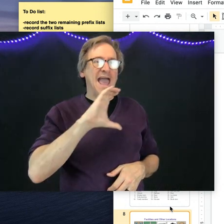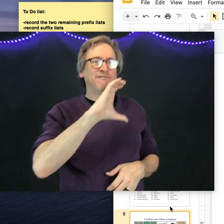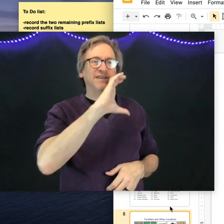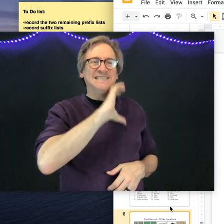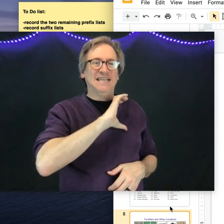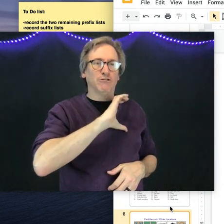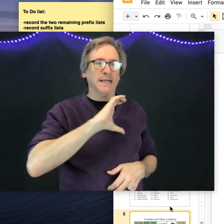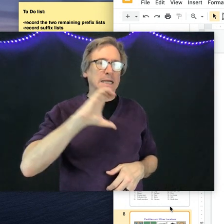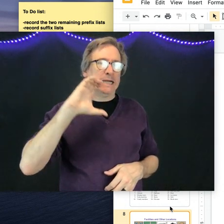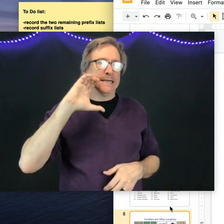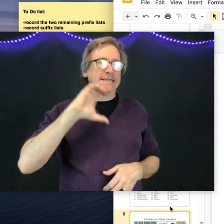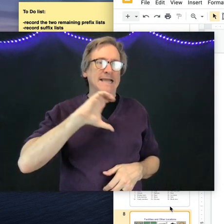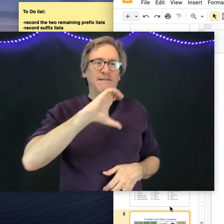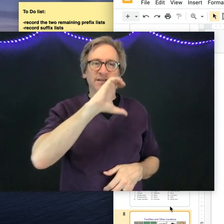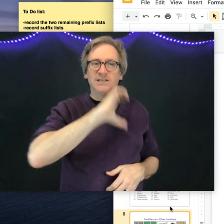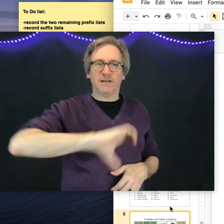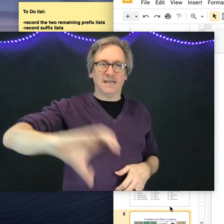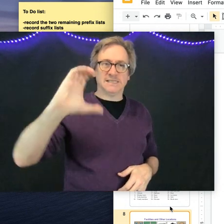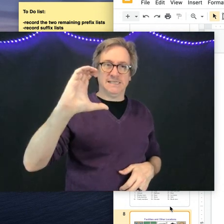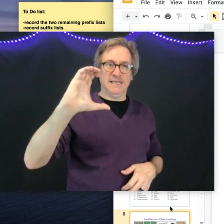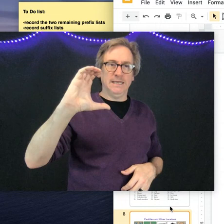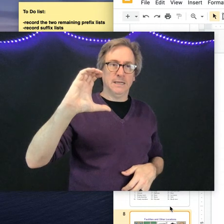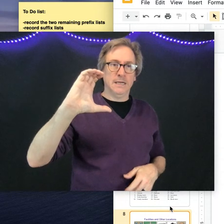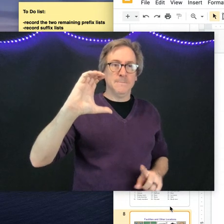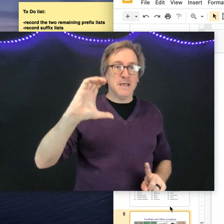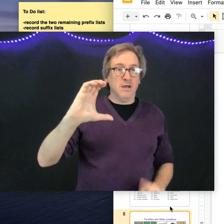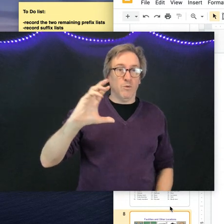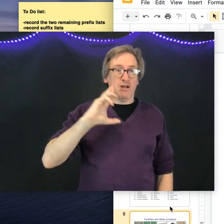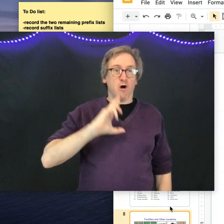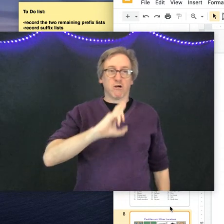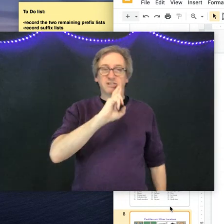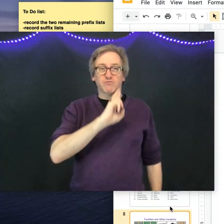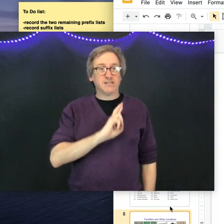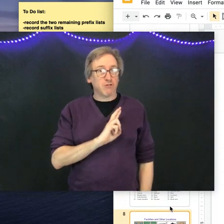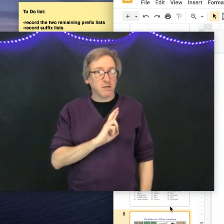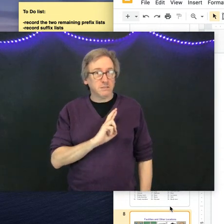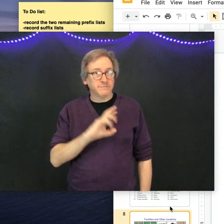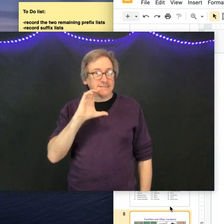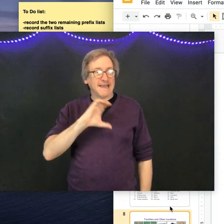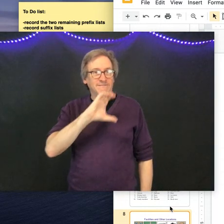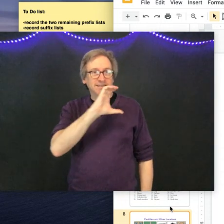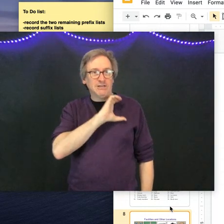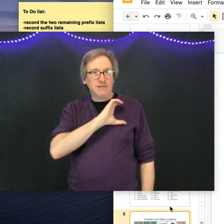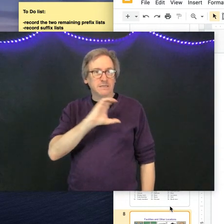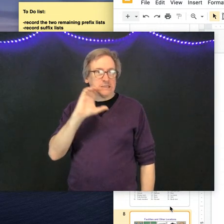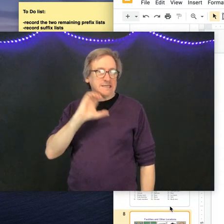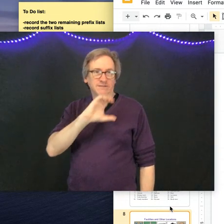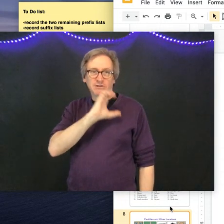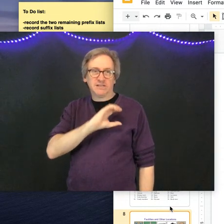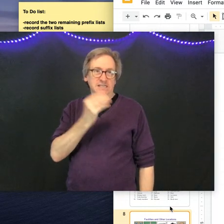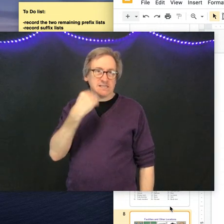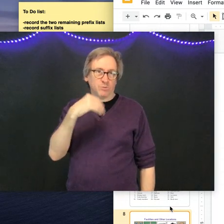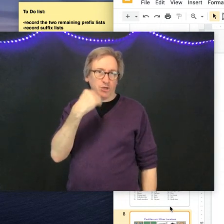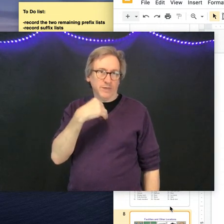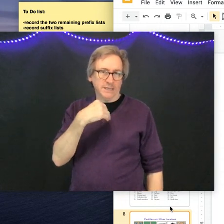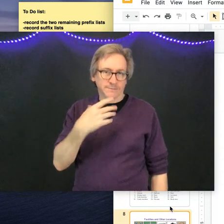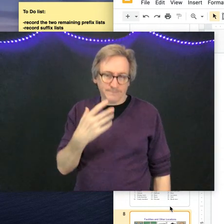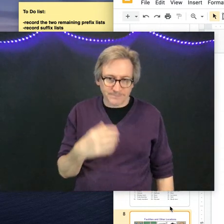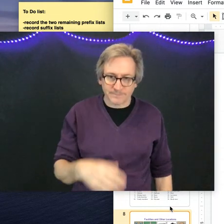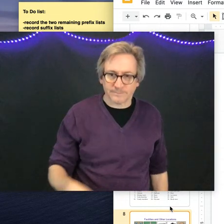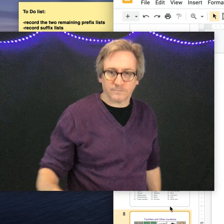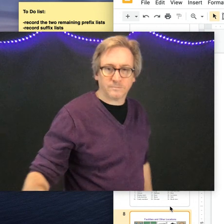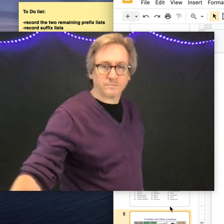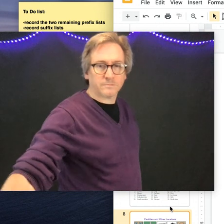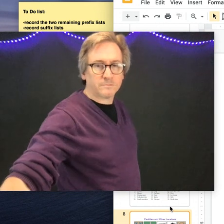So cafeteria, and it's a C. With an R, it's restaurant. Cafeteria, because it's where you eat.